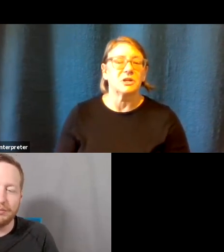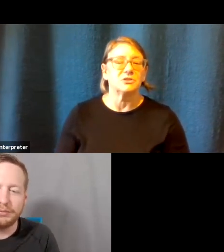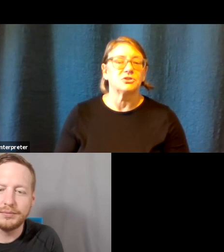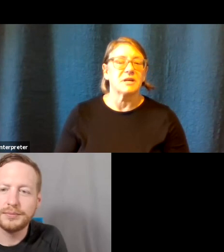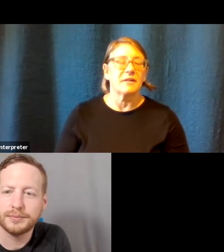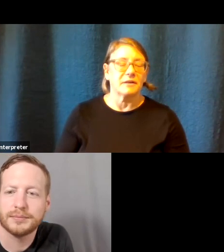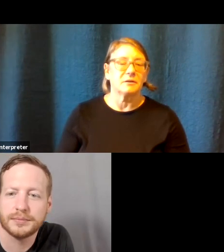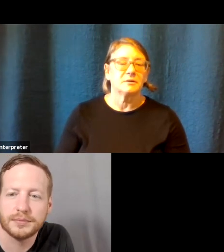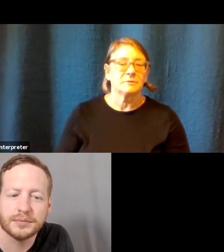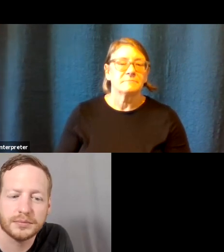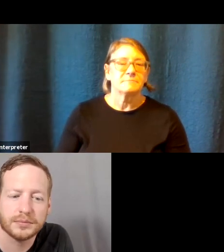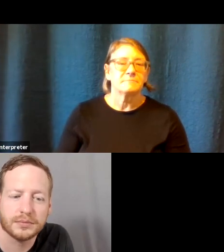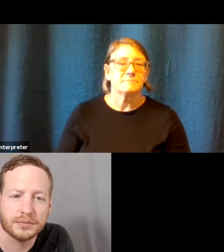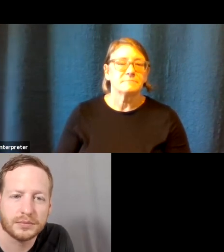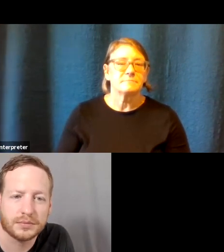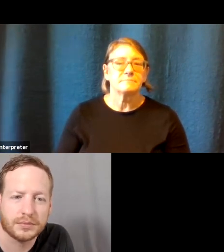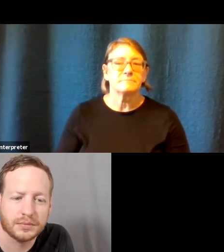servant agency, I think.